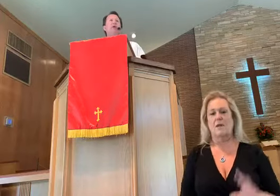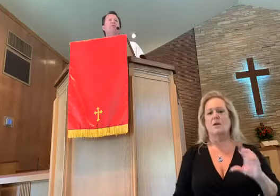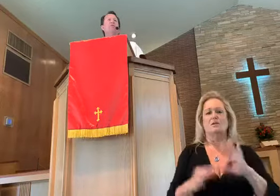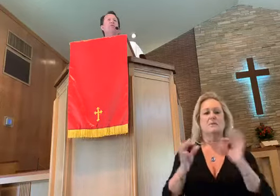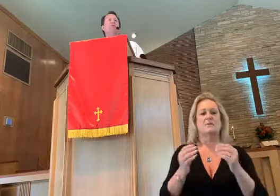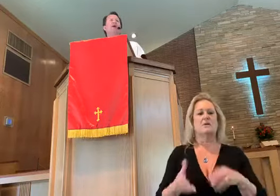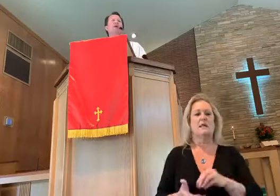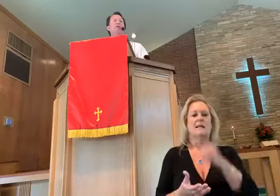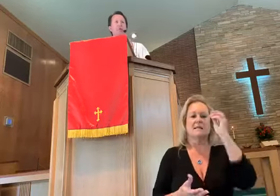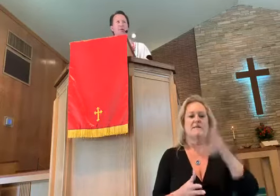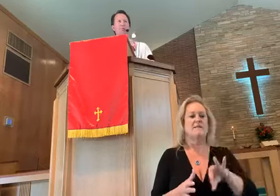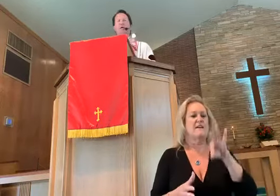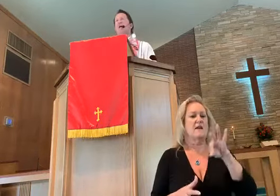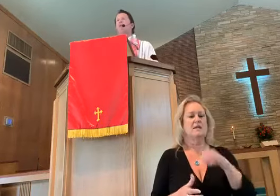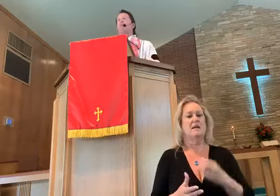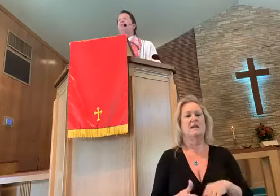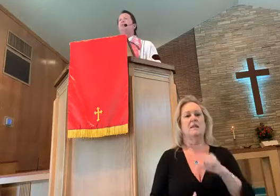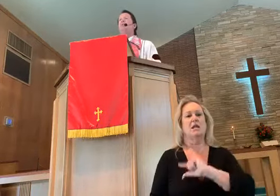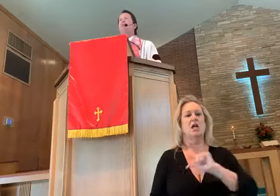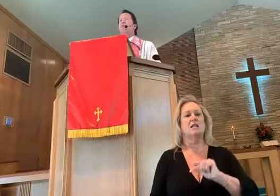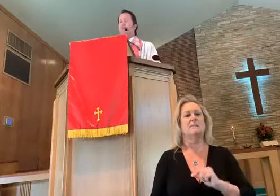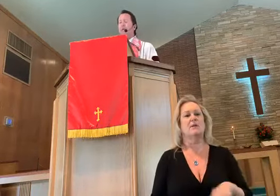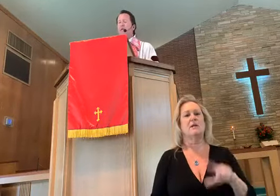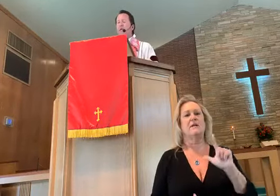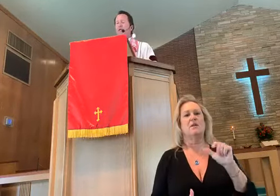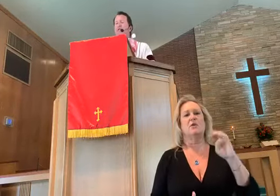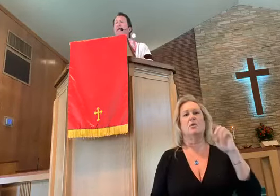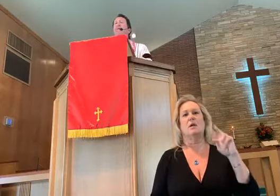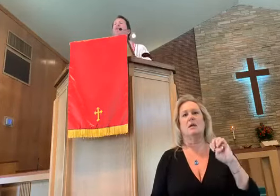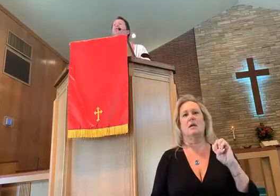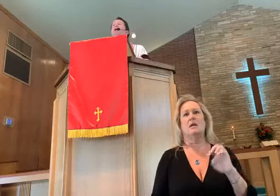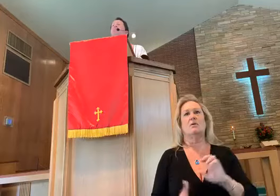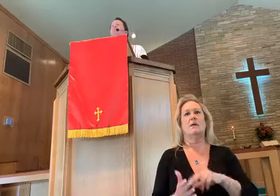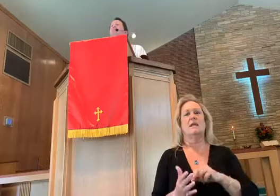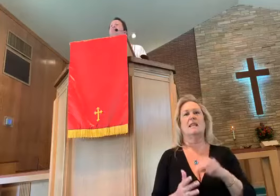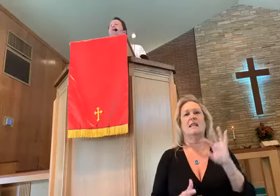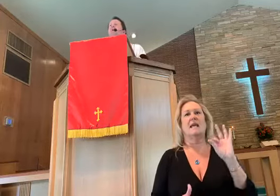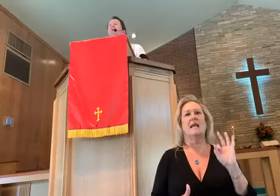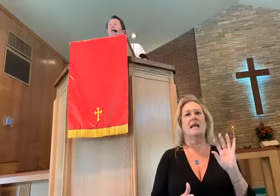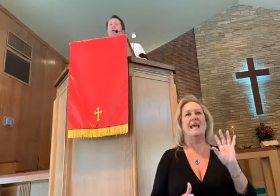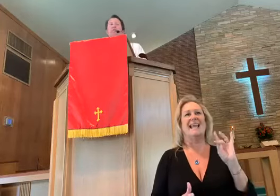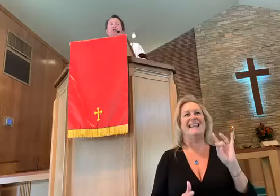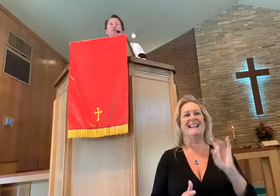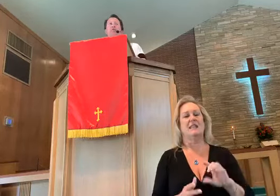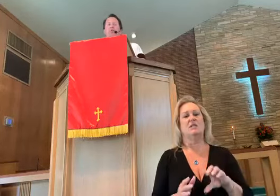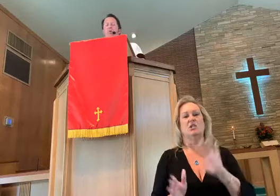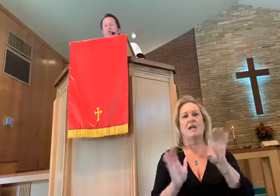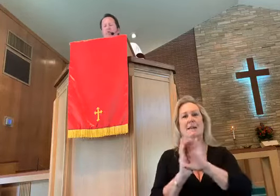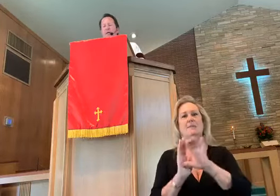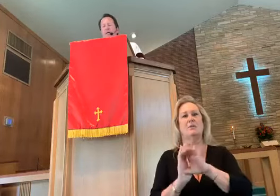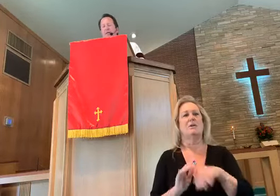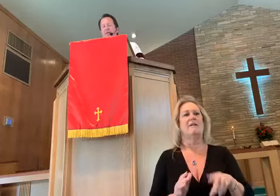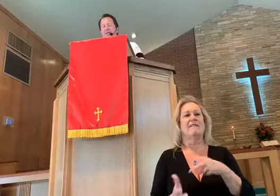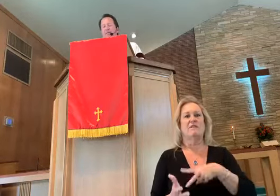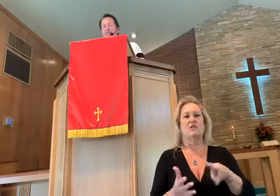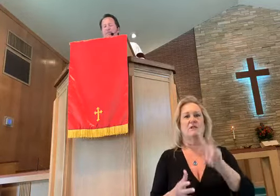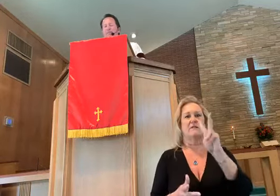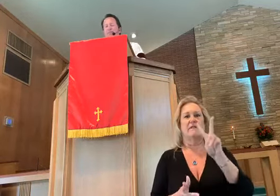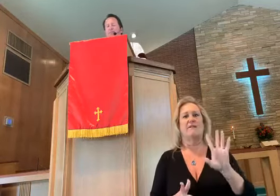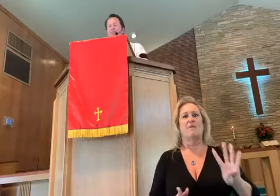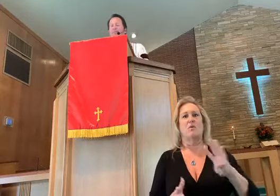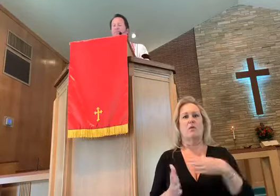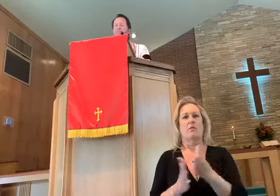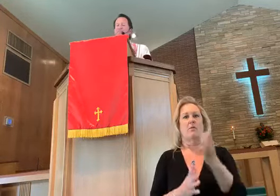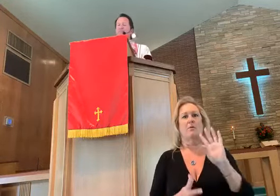Our scripture lesson is found in the Gospel of Luke, reading in the 8th chapter, verses 4 through 8.